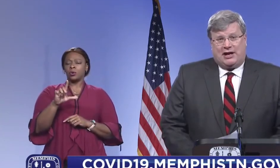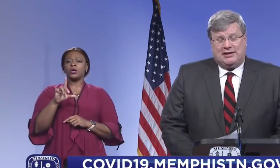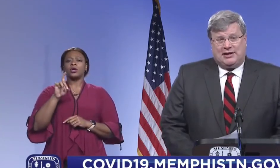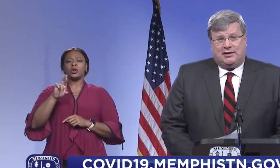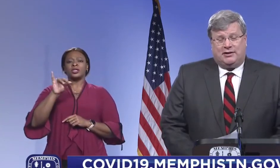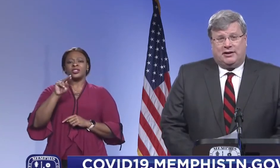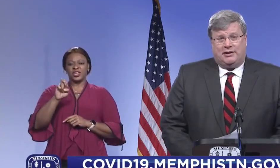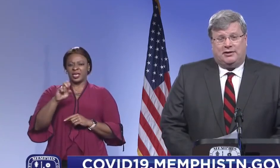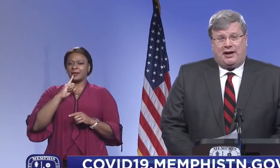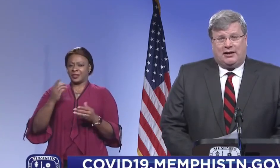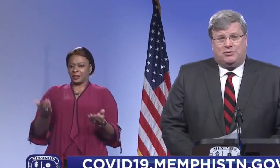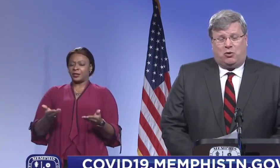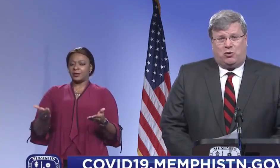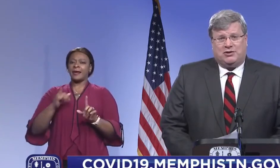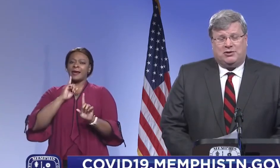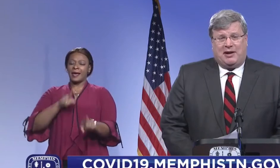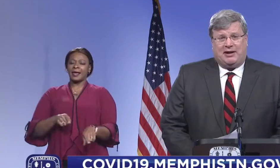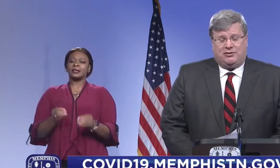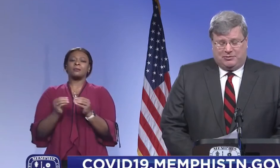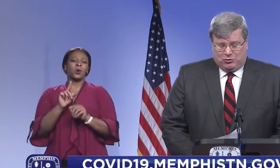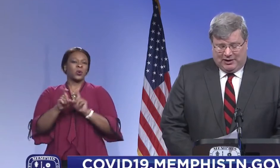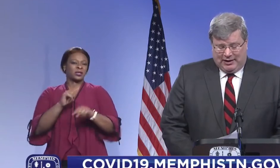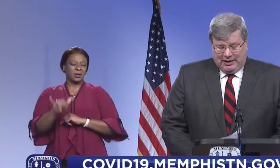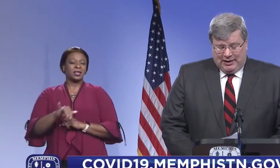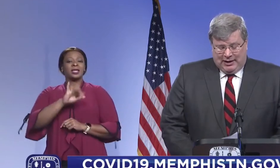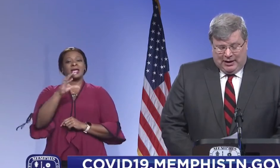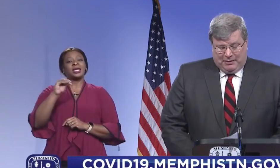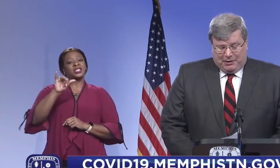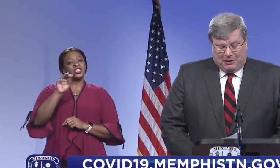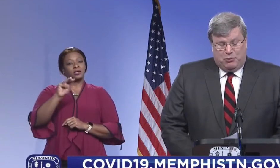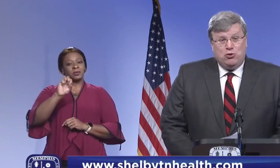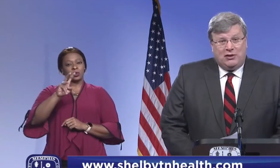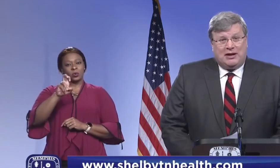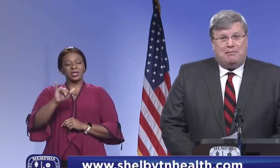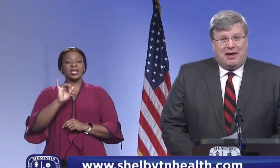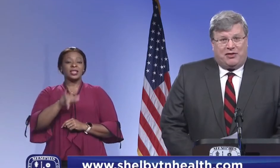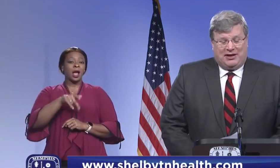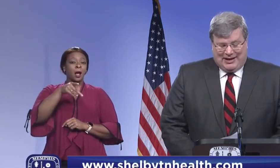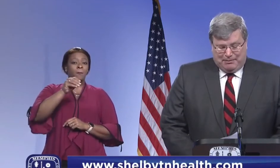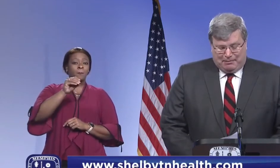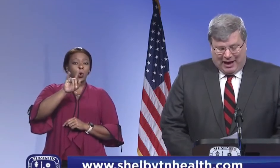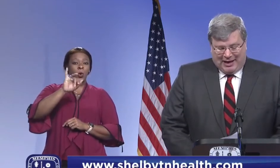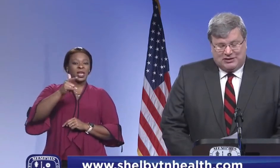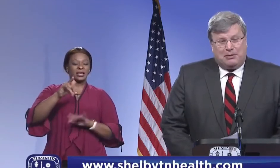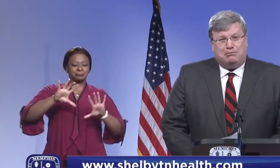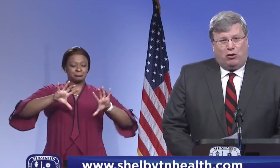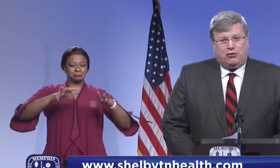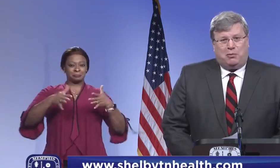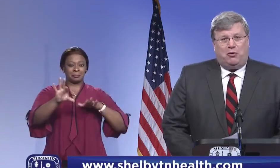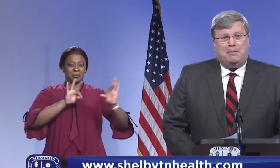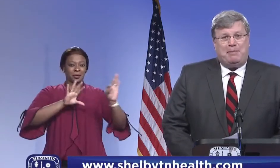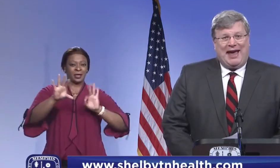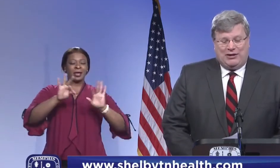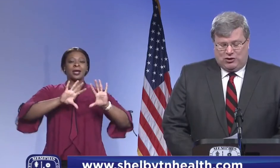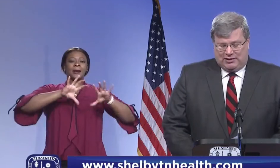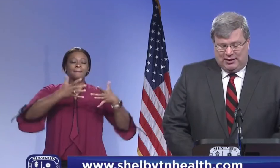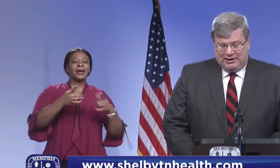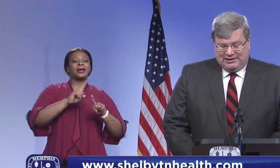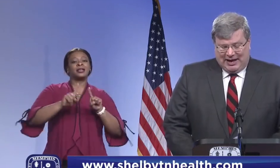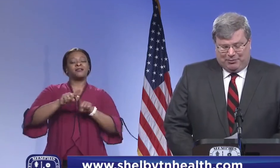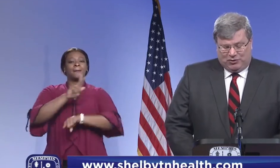Jain is here to answer more questions about it, and Jim Sweeney. But the pooling method combines multiple